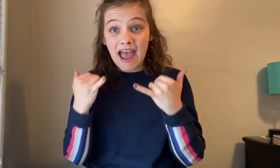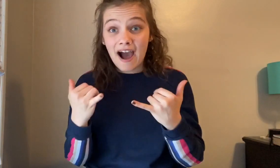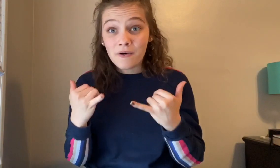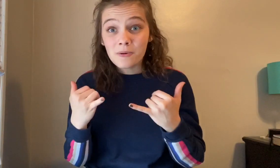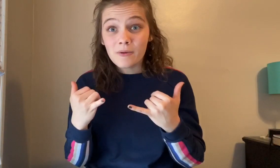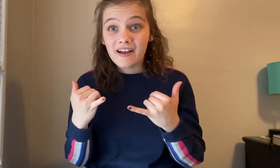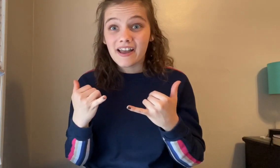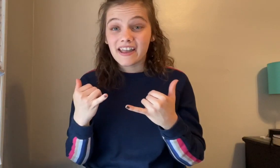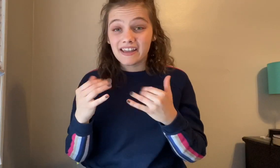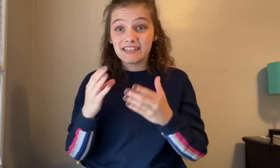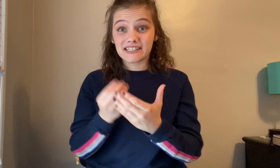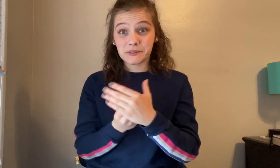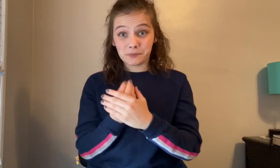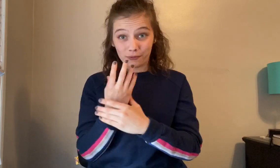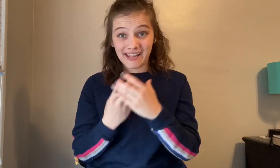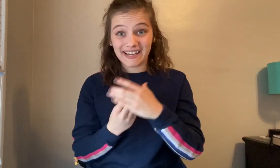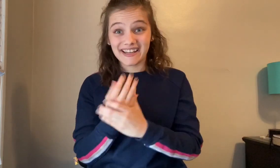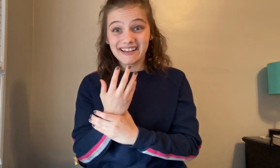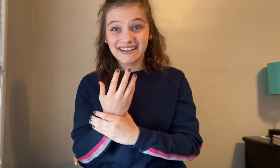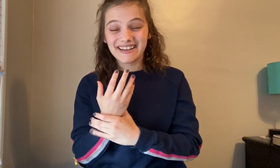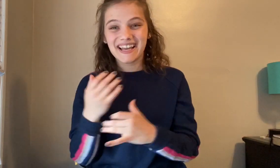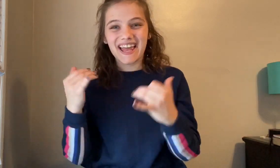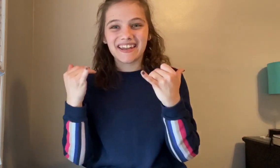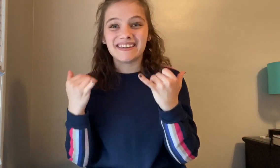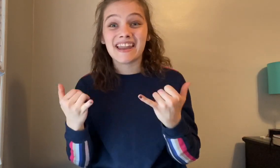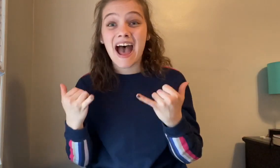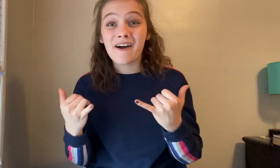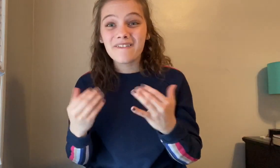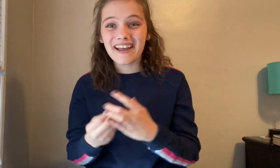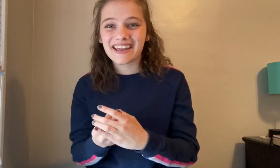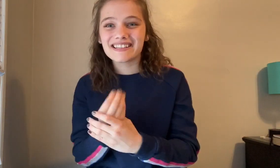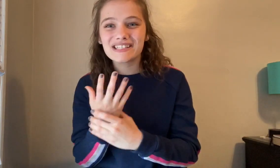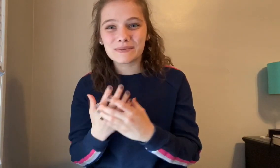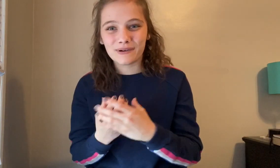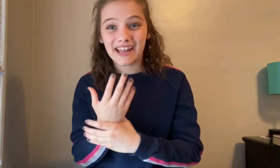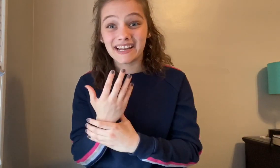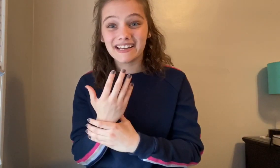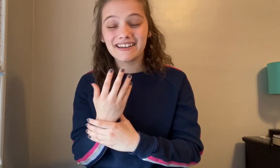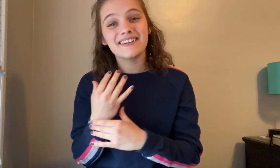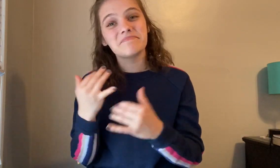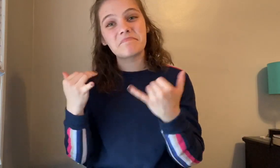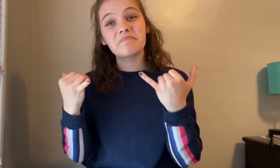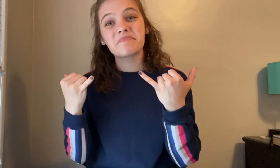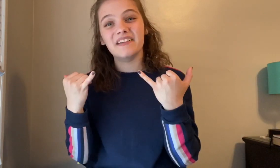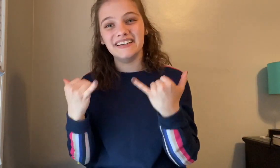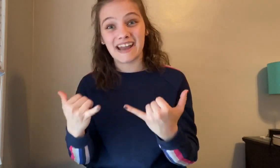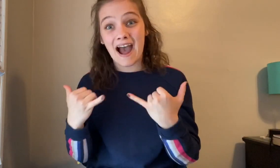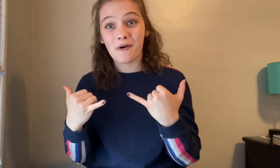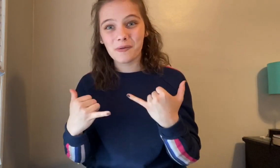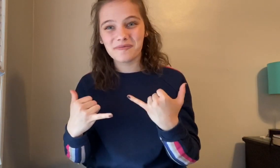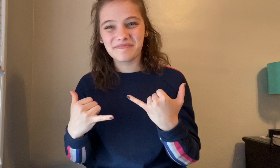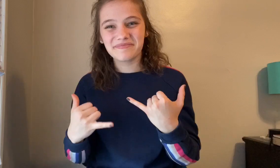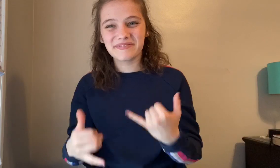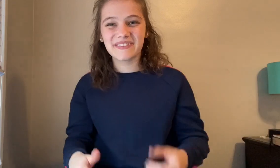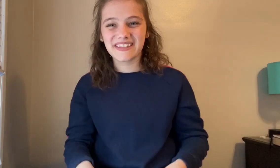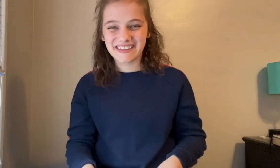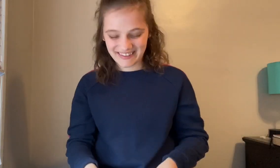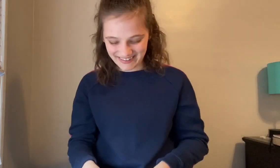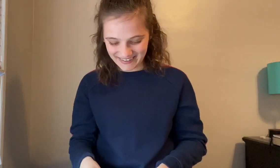Now it is spring. Now it is spring. Now.